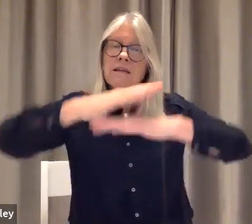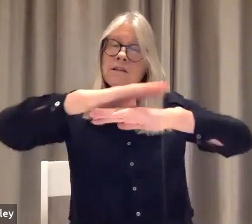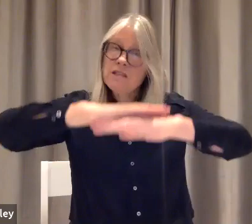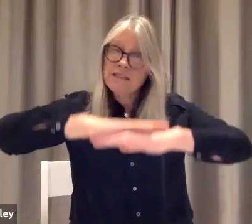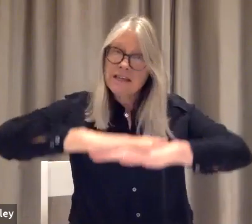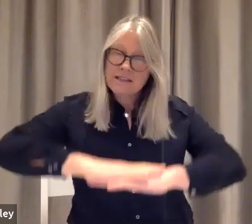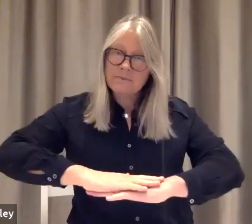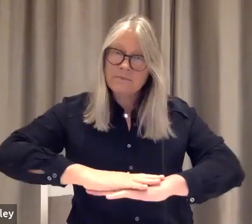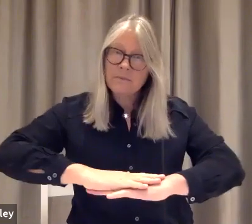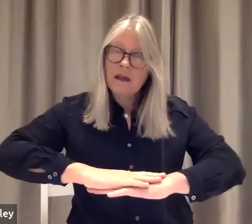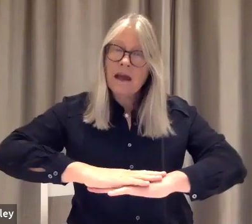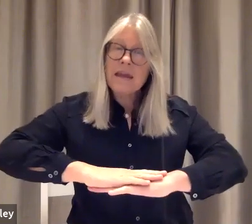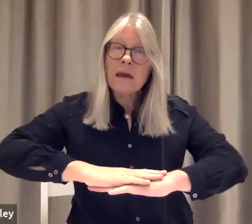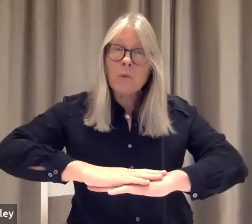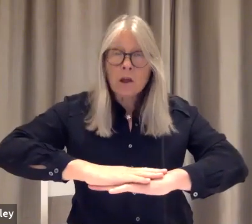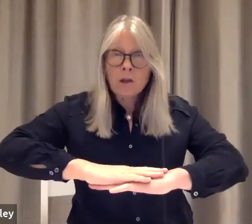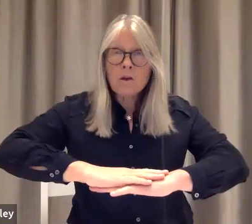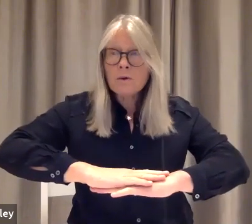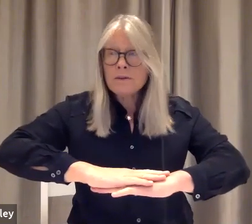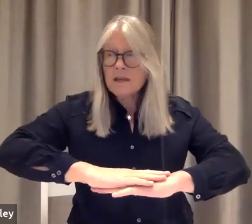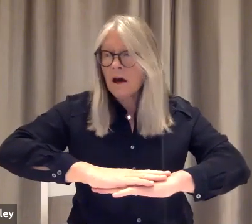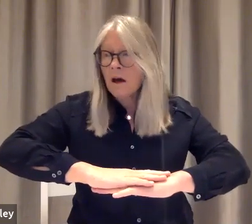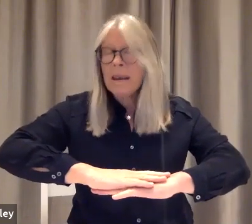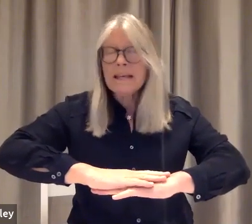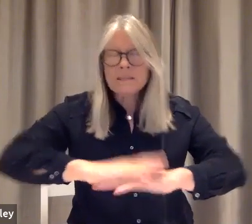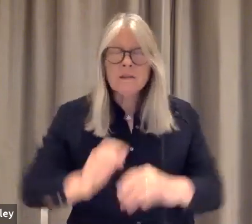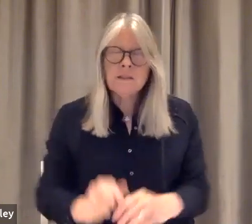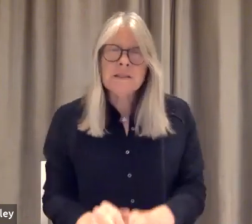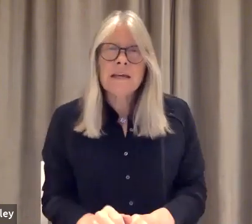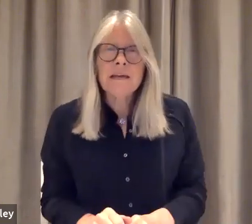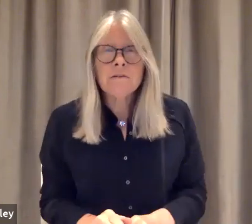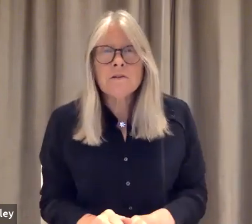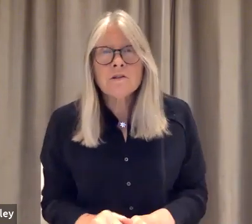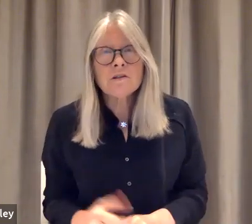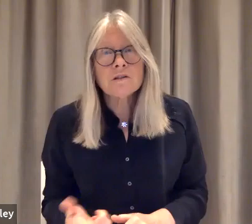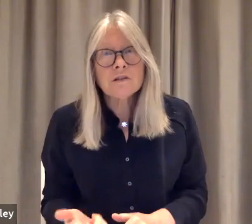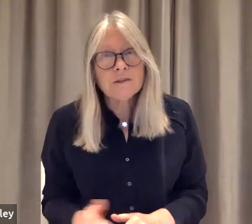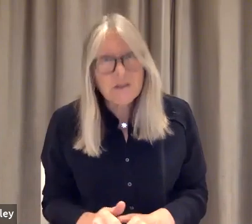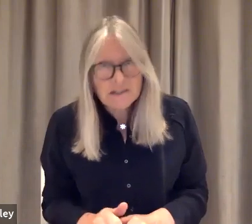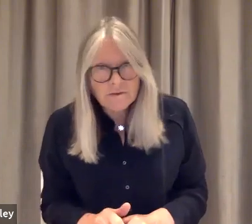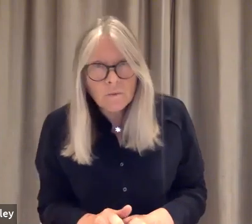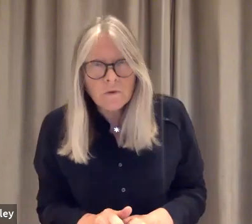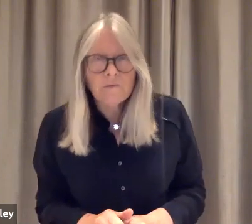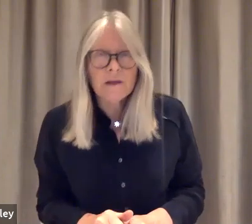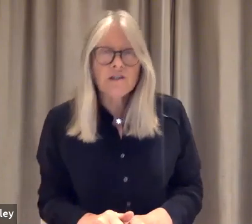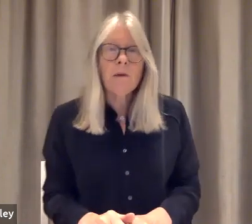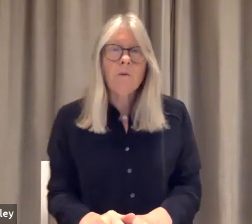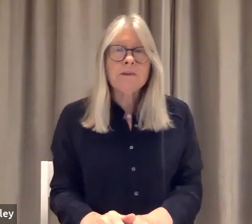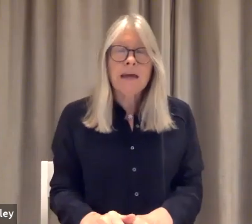To sit. And again, we can use our placement to even demonstrate even more information about what we want to happen.